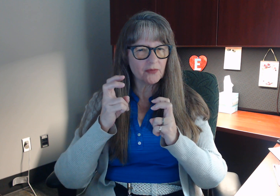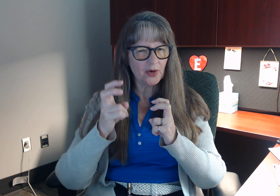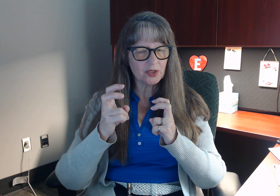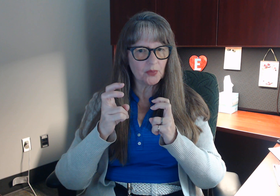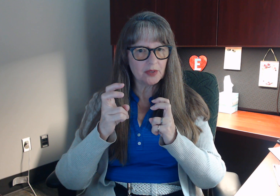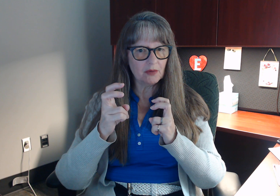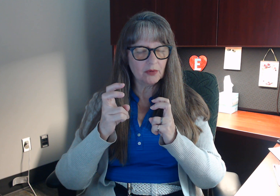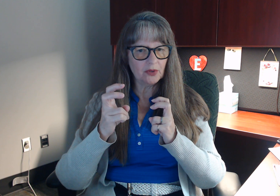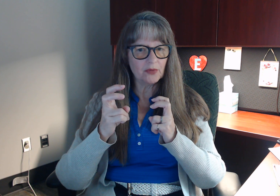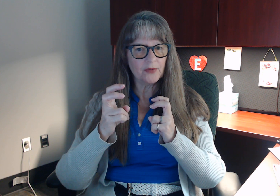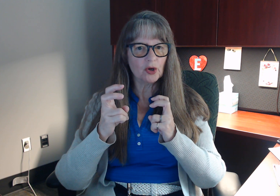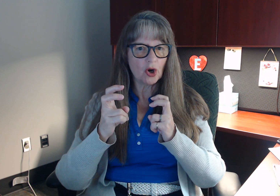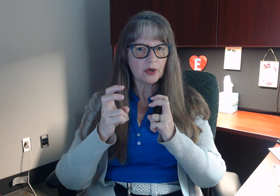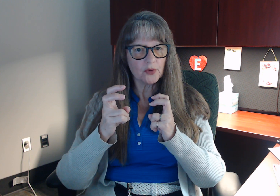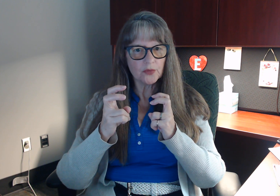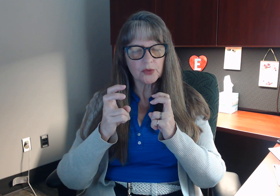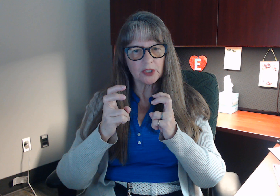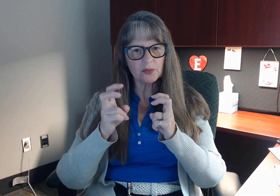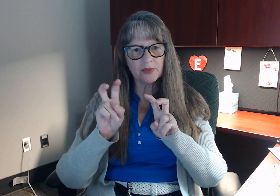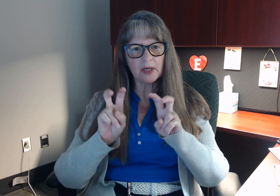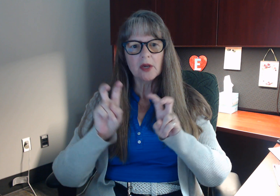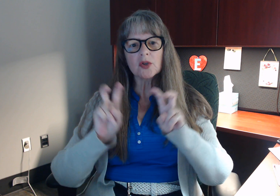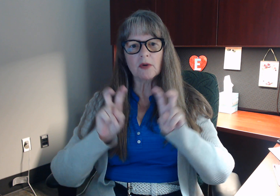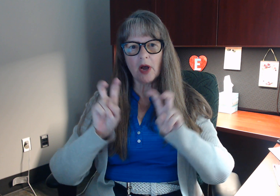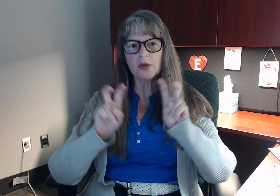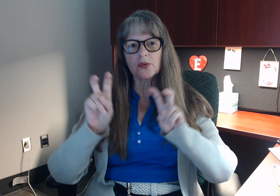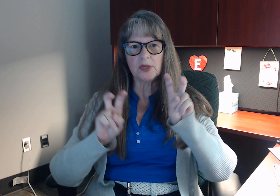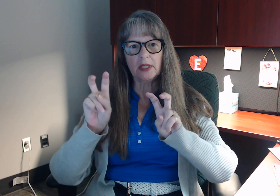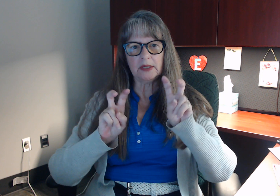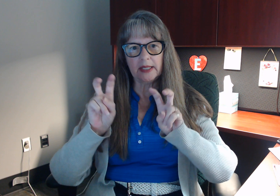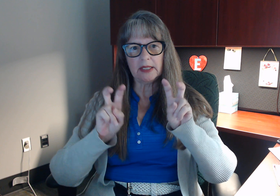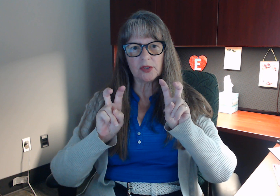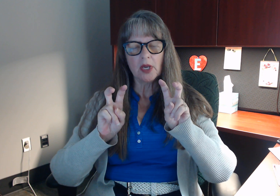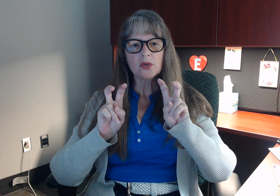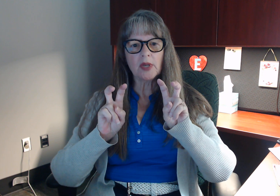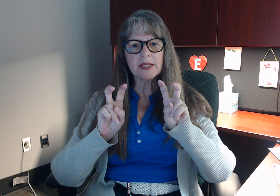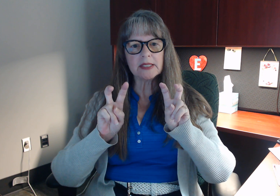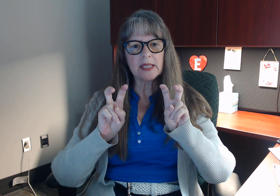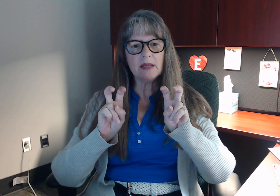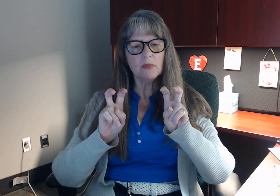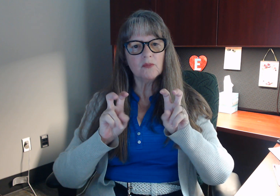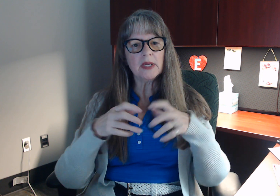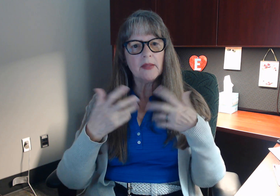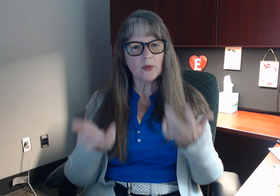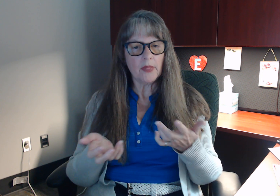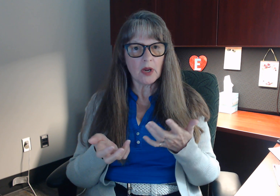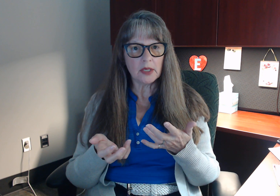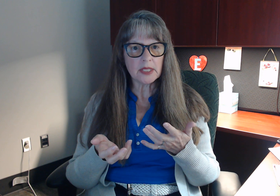Ferris wheel, or, the fair, carnival, those things we've done. So I've also seen it like this. So it has the same movement, and they're in the context